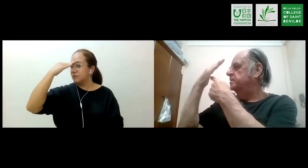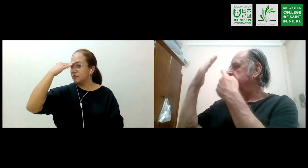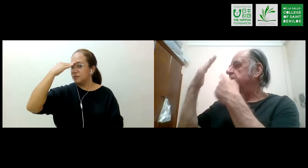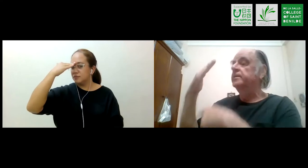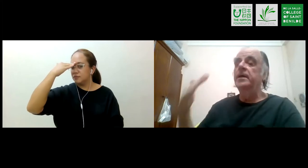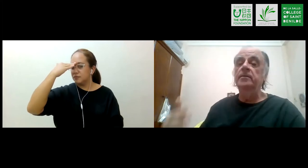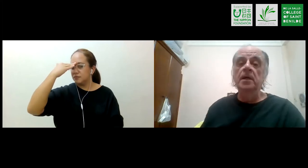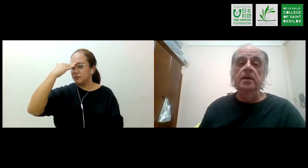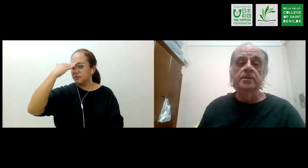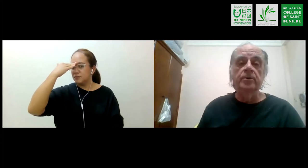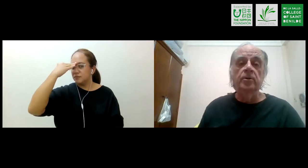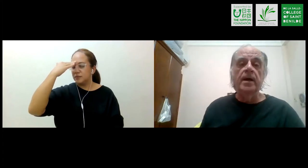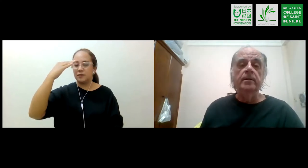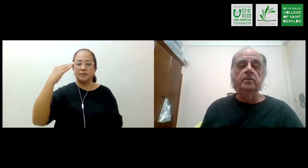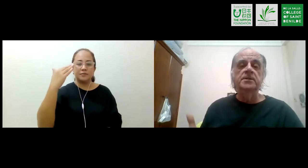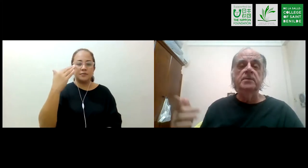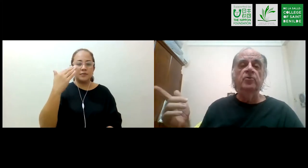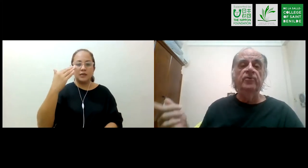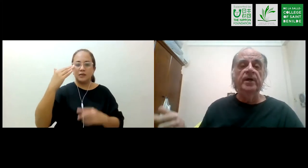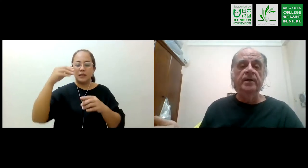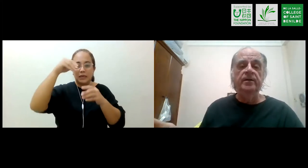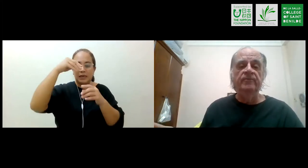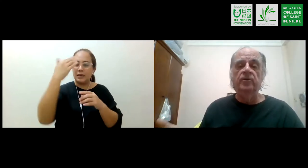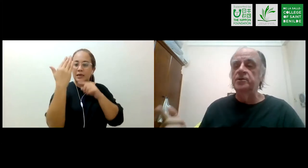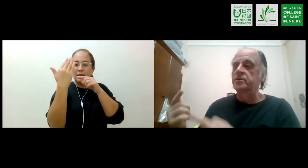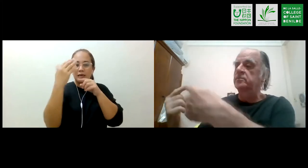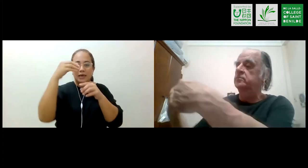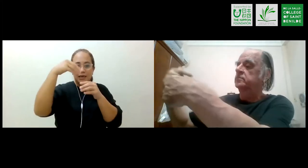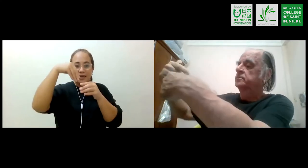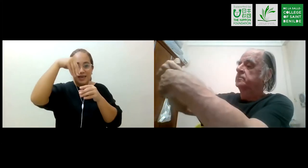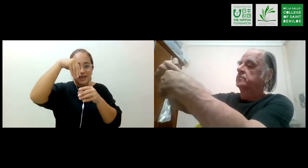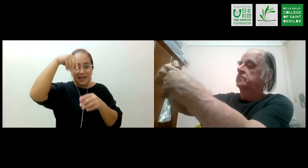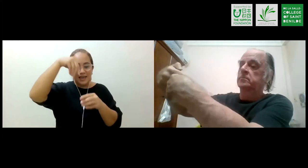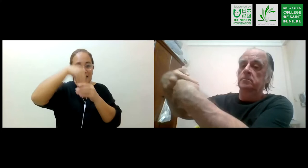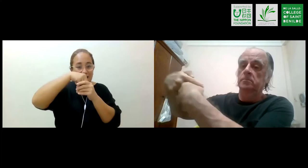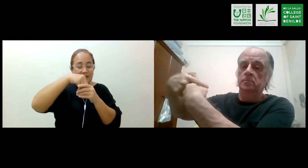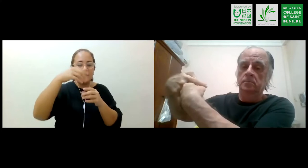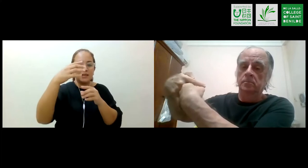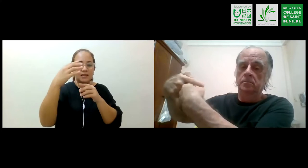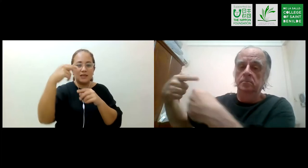This is in and down. So you'd write the symbol for in first,